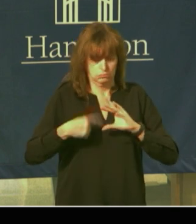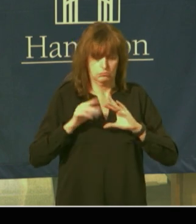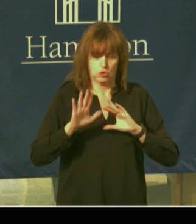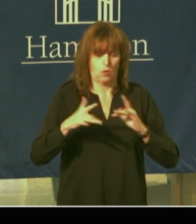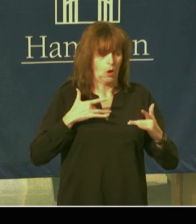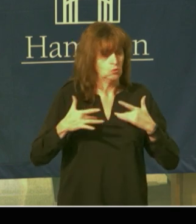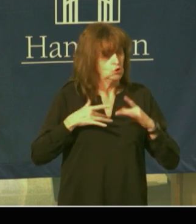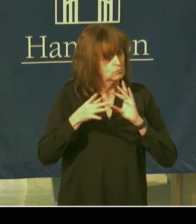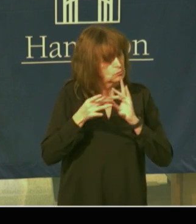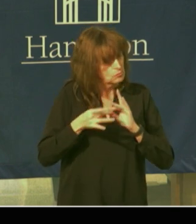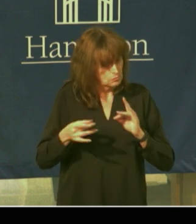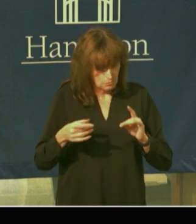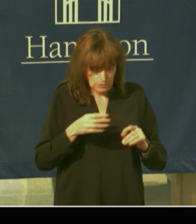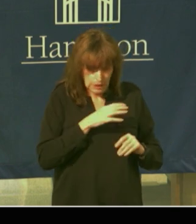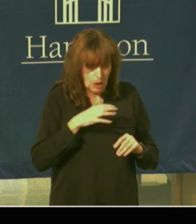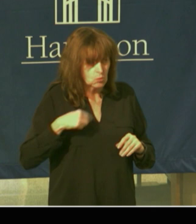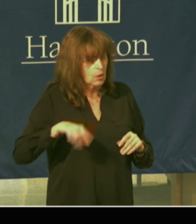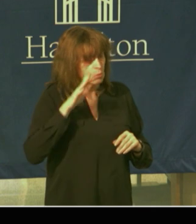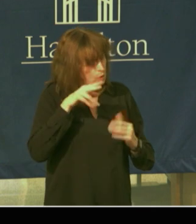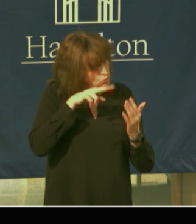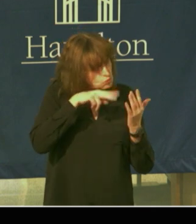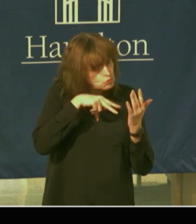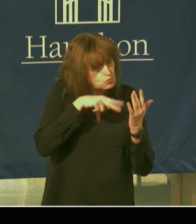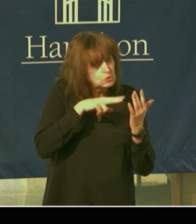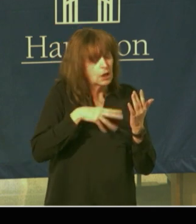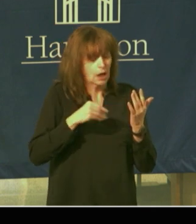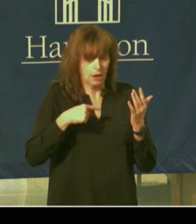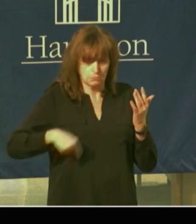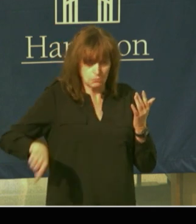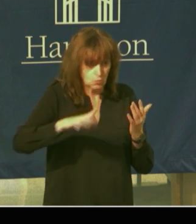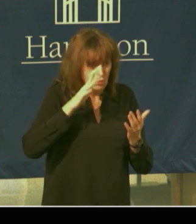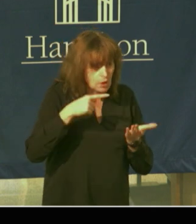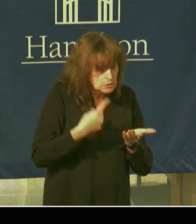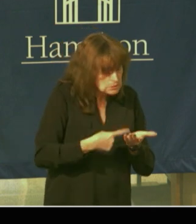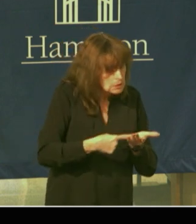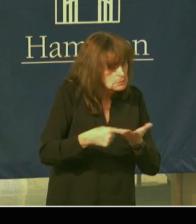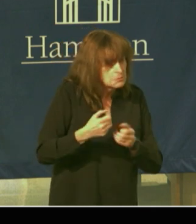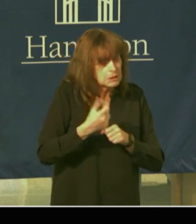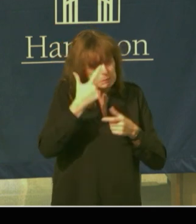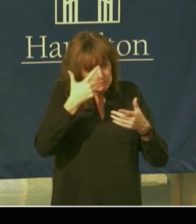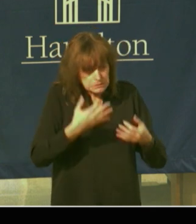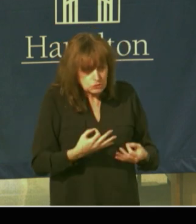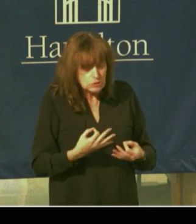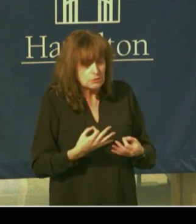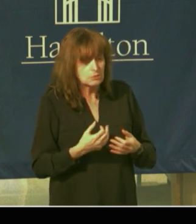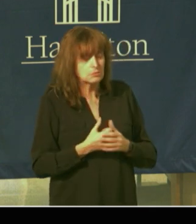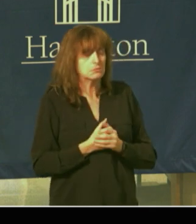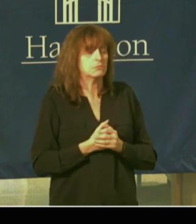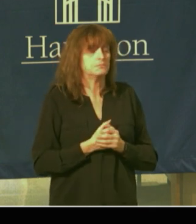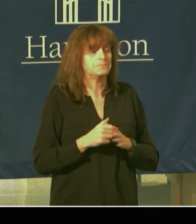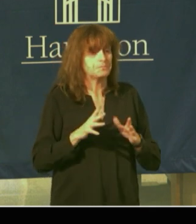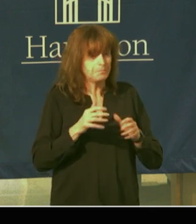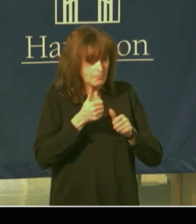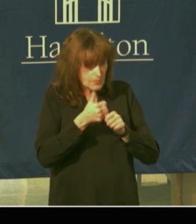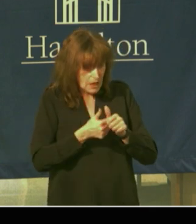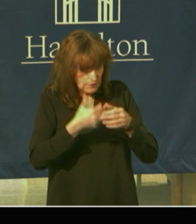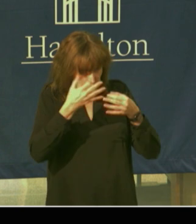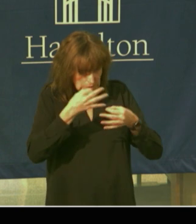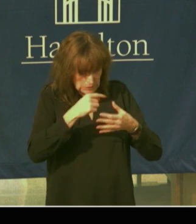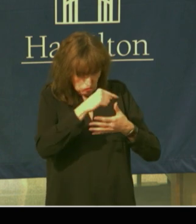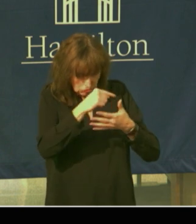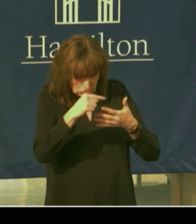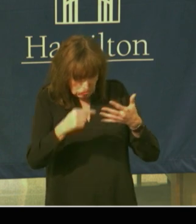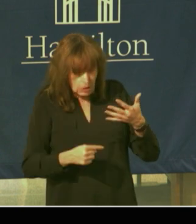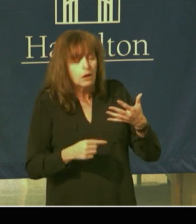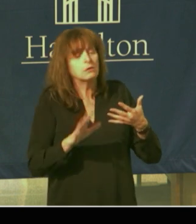council, and then we can make some, I would say, functional decisions. We don't have a loaded agenda. We've actually narrowed the agenda